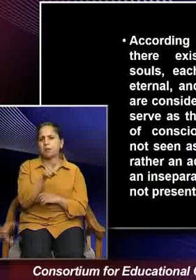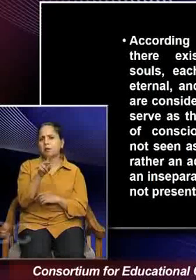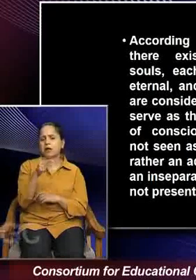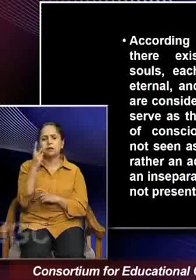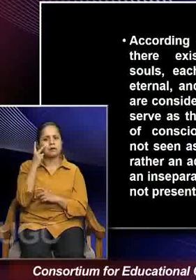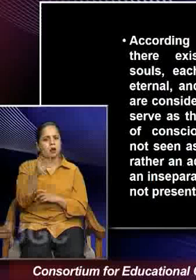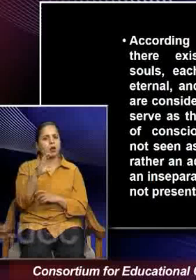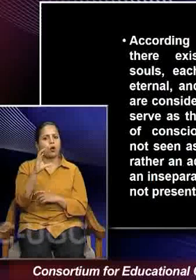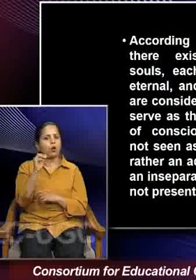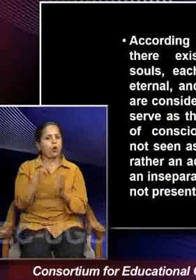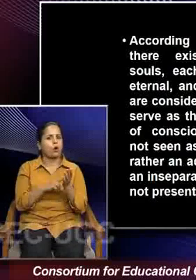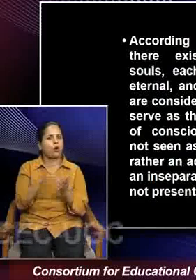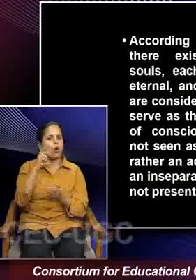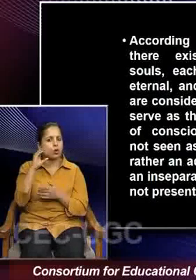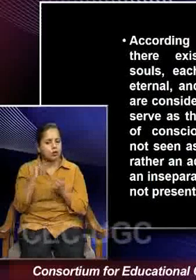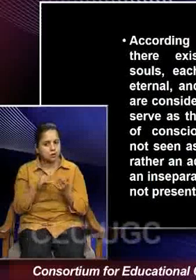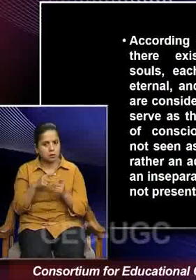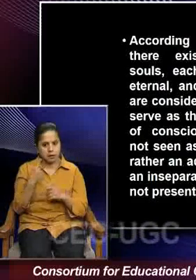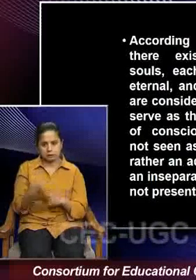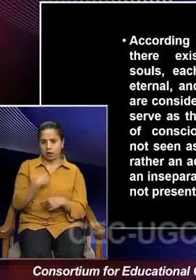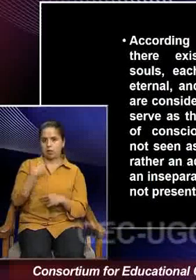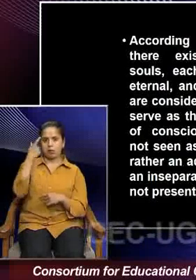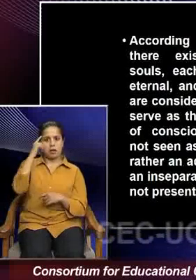as the essence of the self,